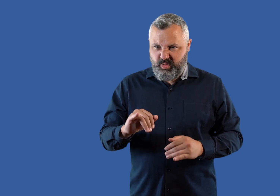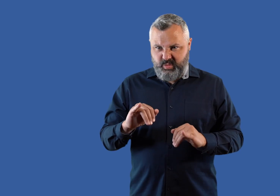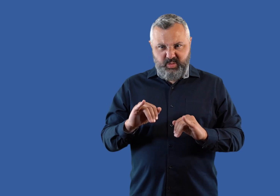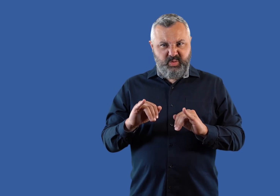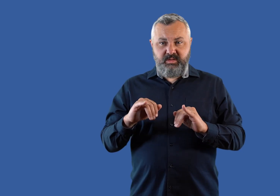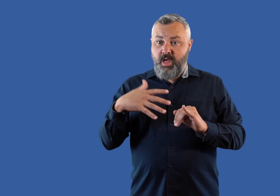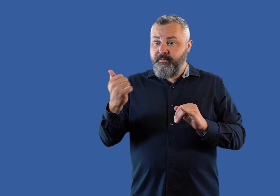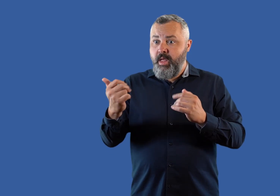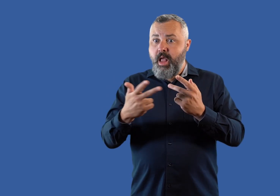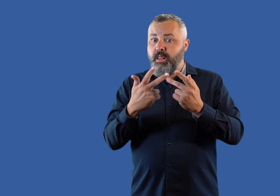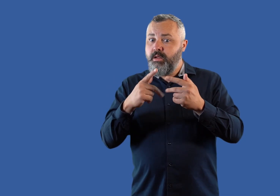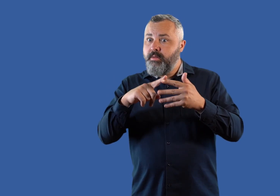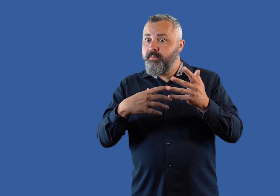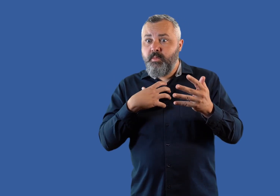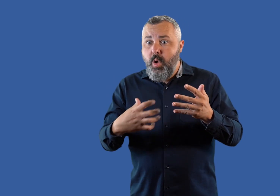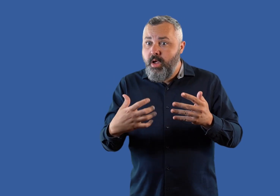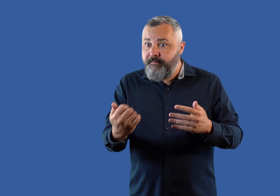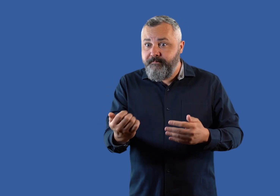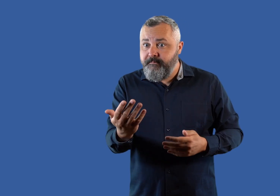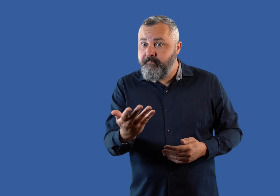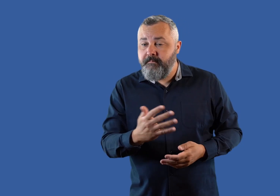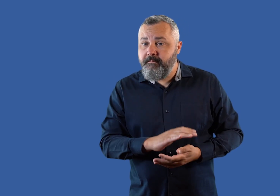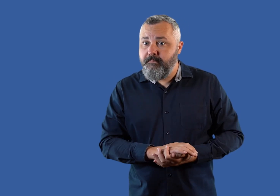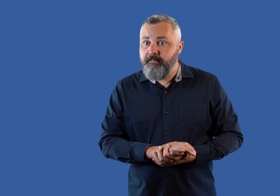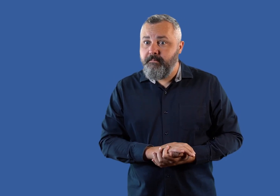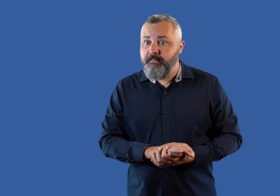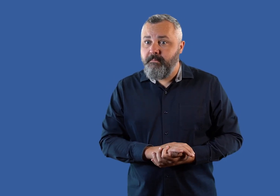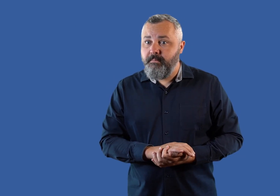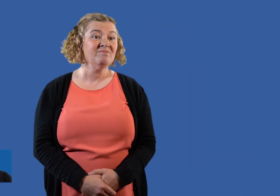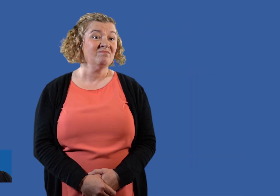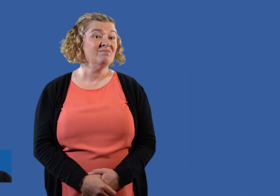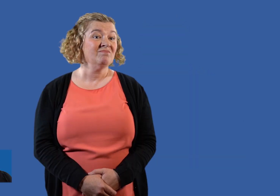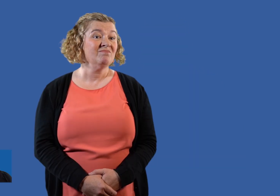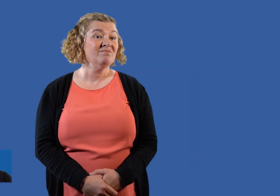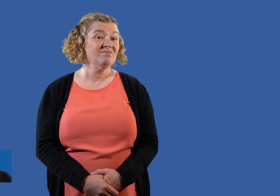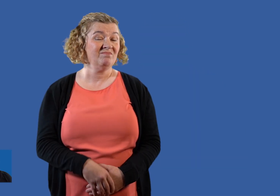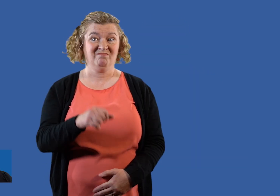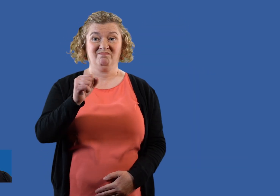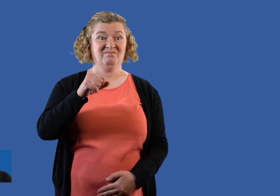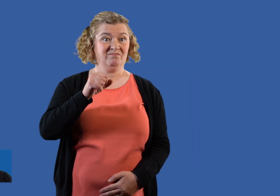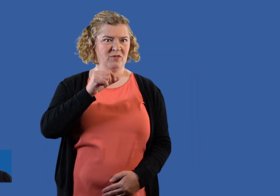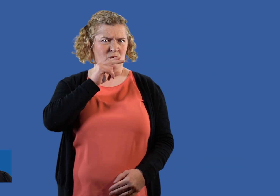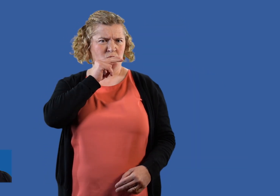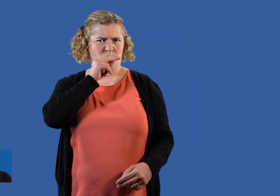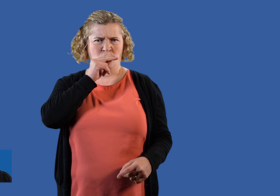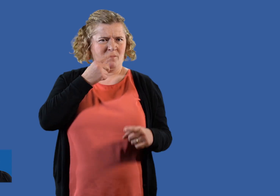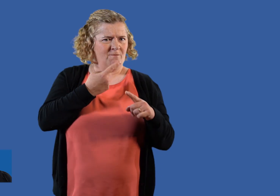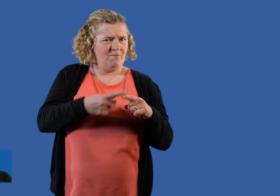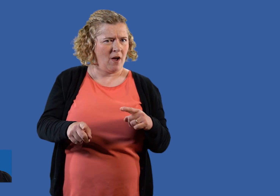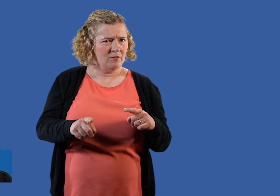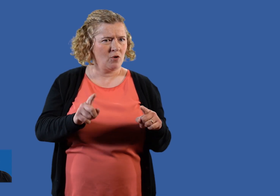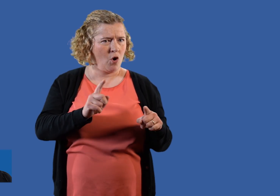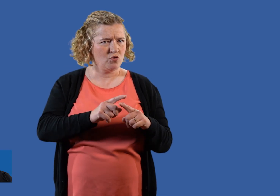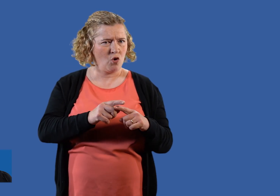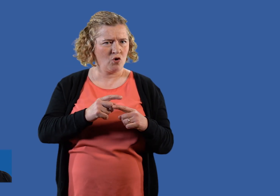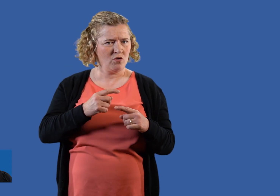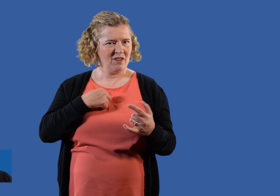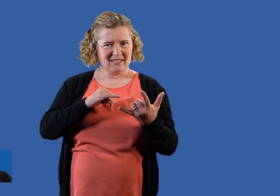That sounds bad. Anything else that may happen? Yeah, their speech pattern quickens. They may become